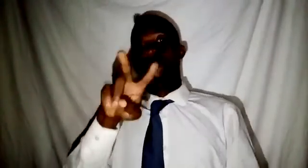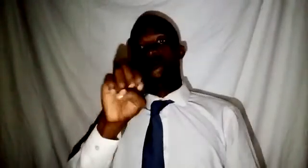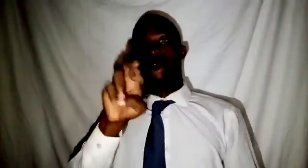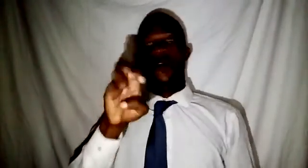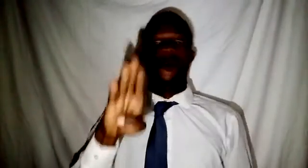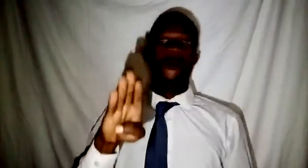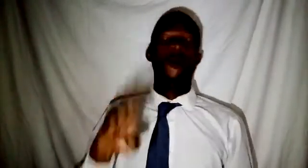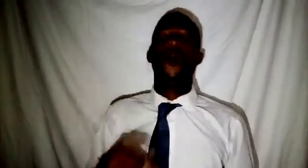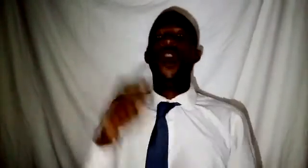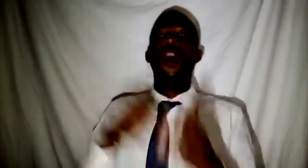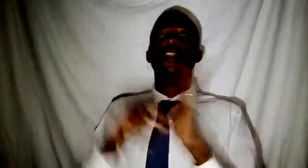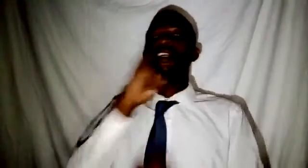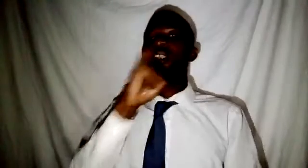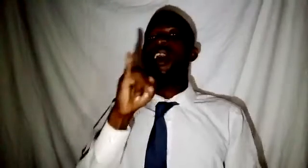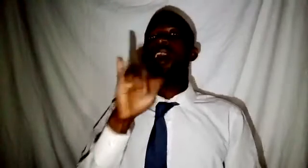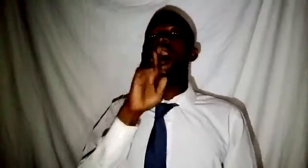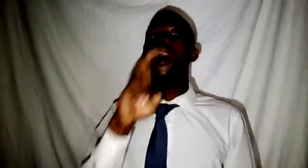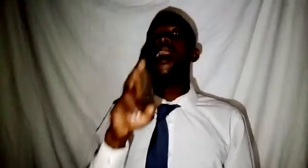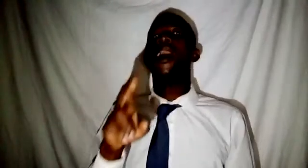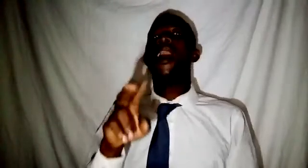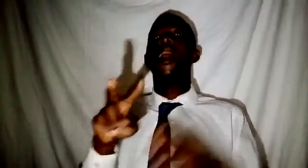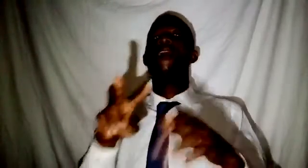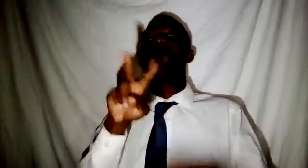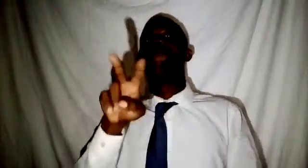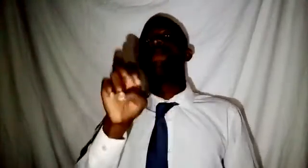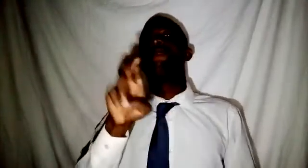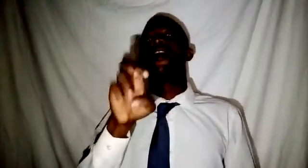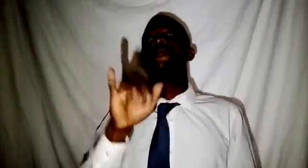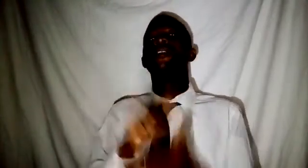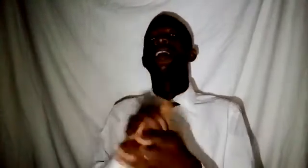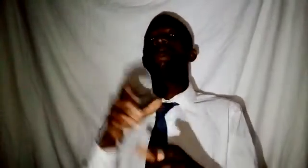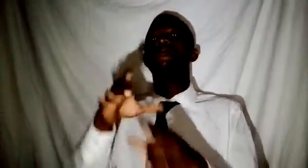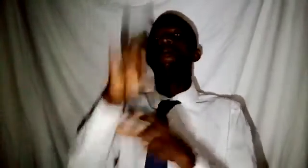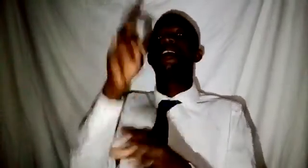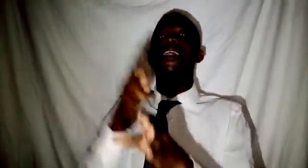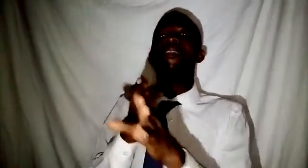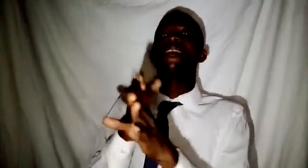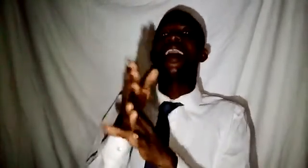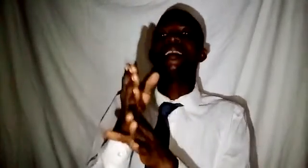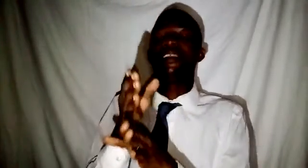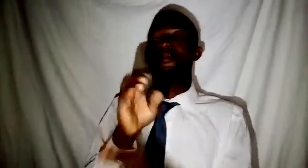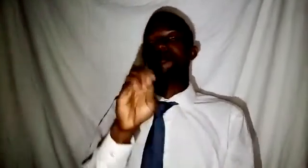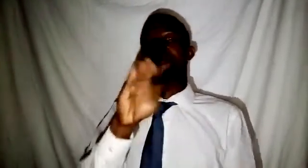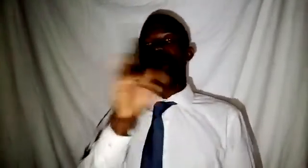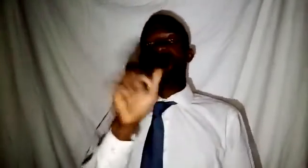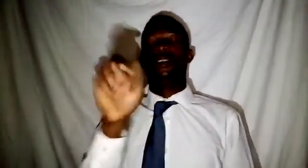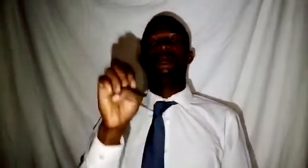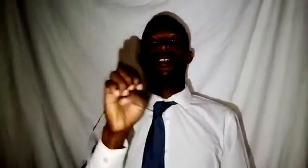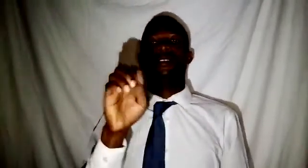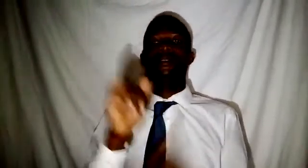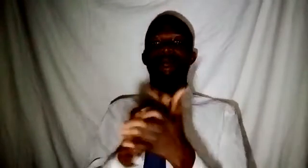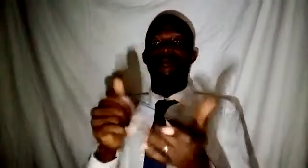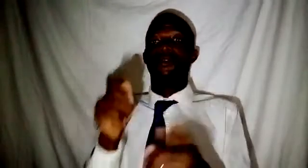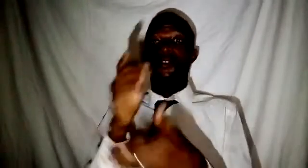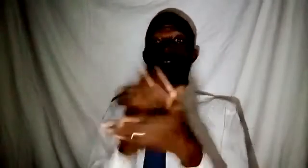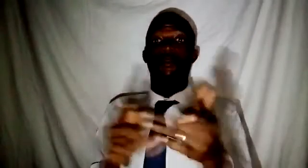direct objects. A transitive verb demands something or someone to be acted upon. A. I painted